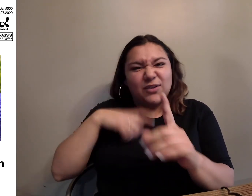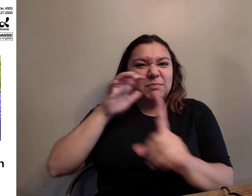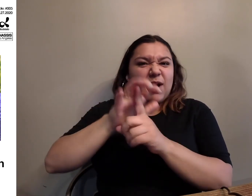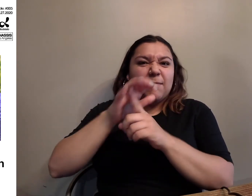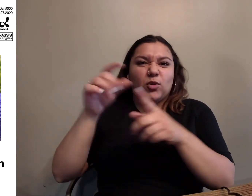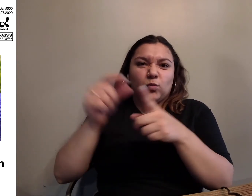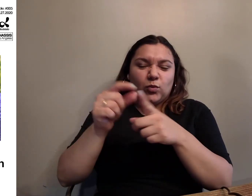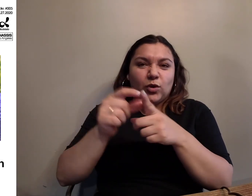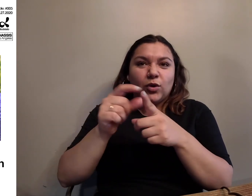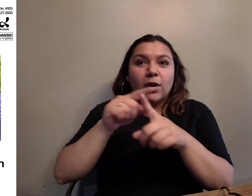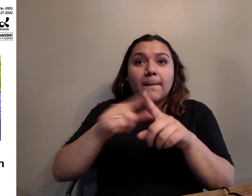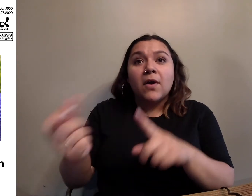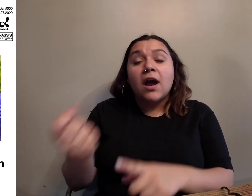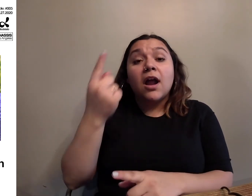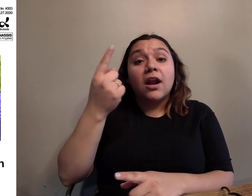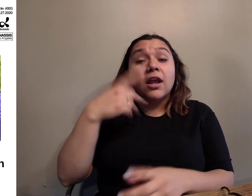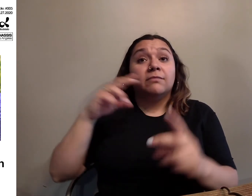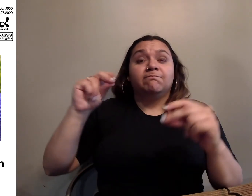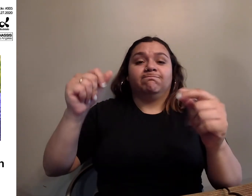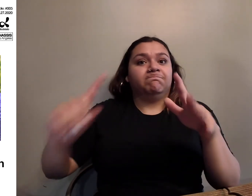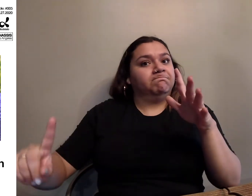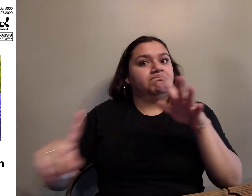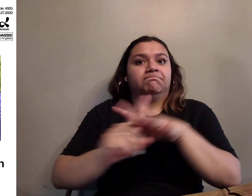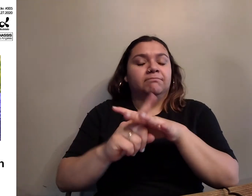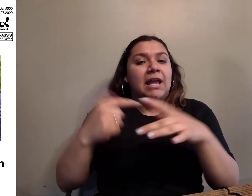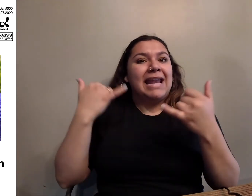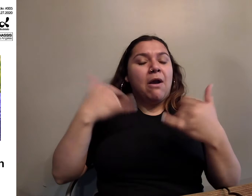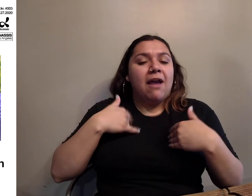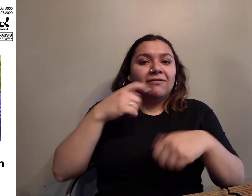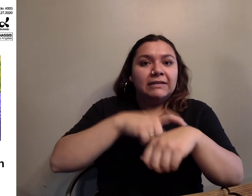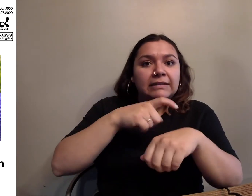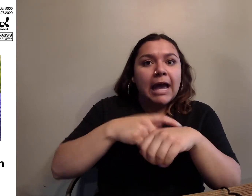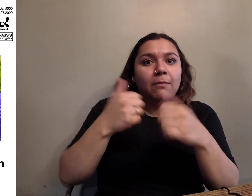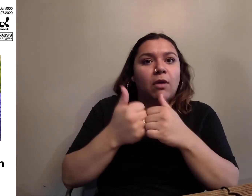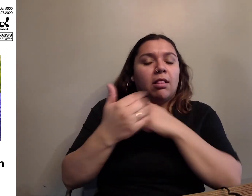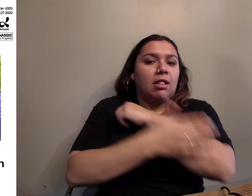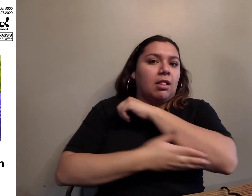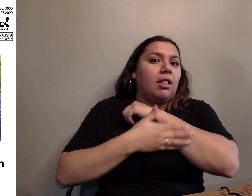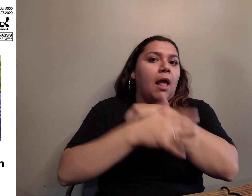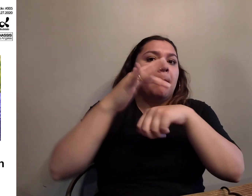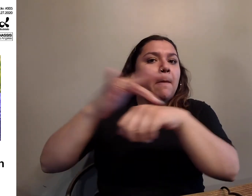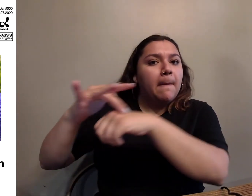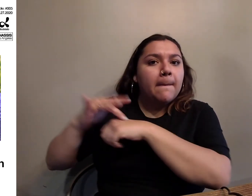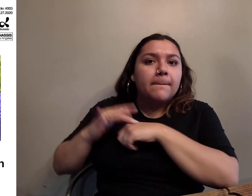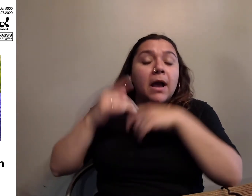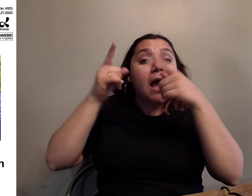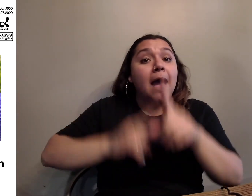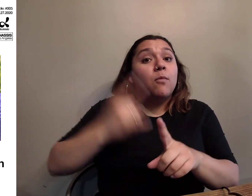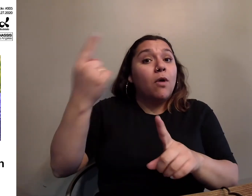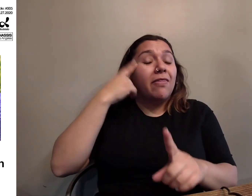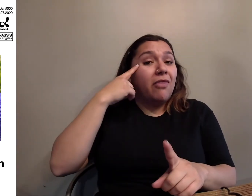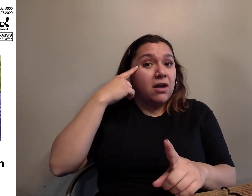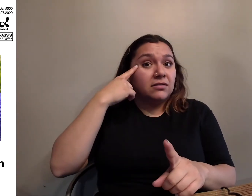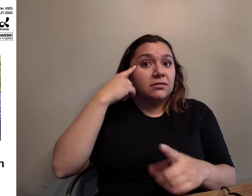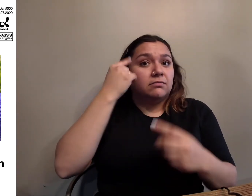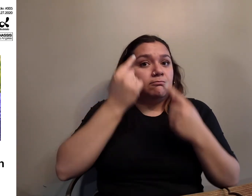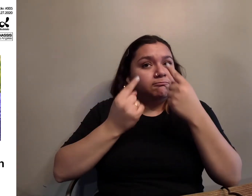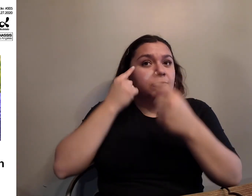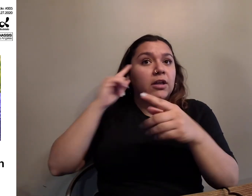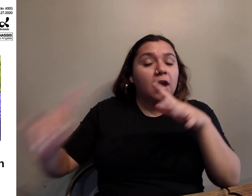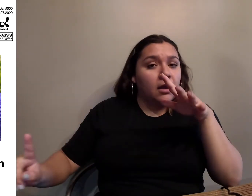And then suddenly I'm spending time on the continent, and one of the thoughts that came to mind